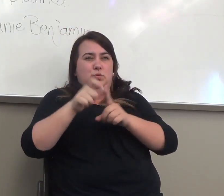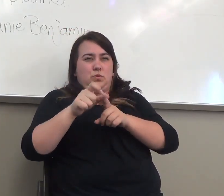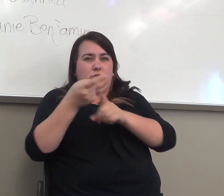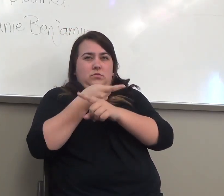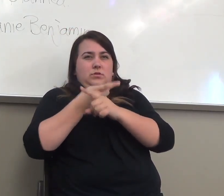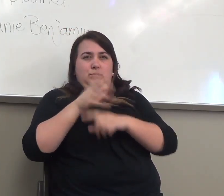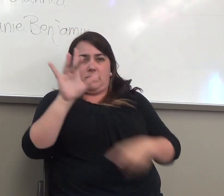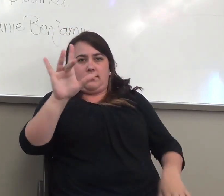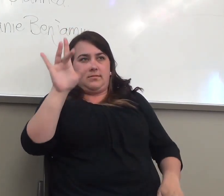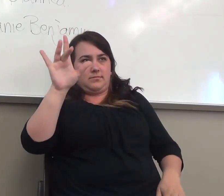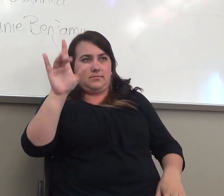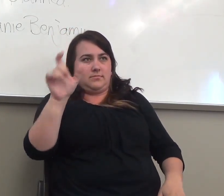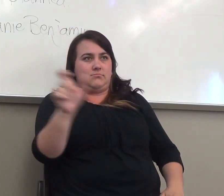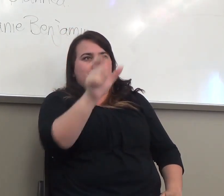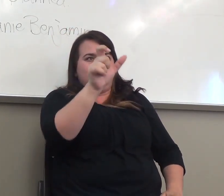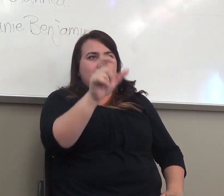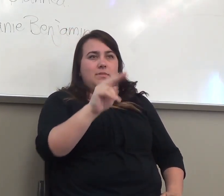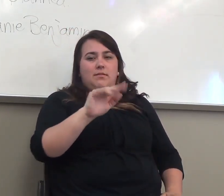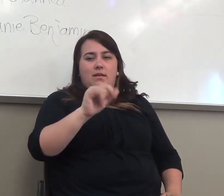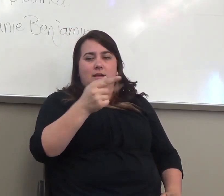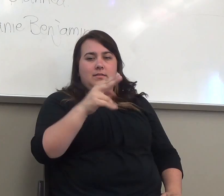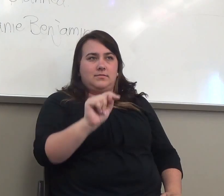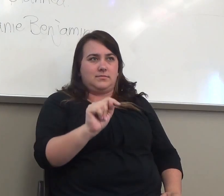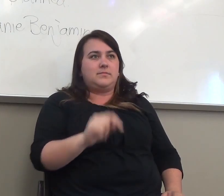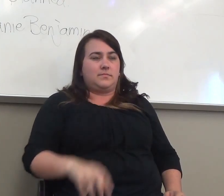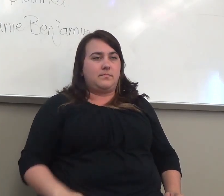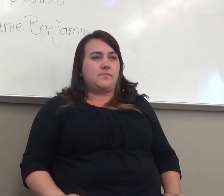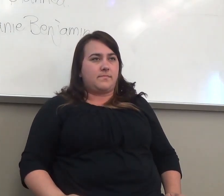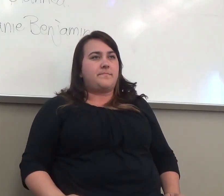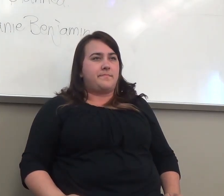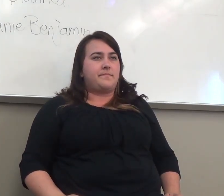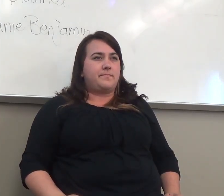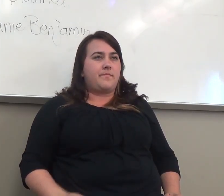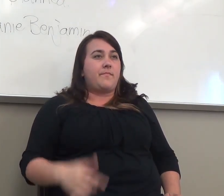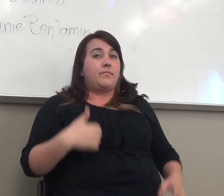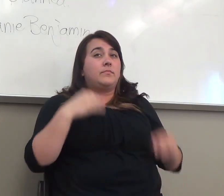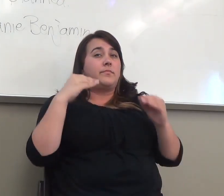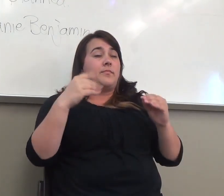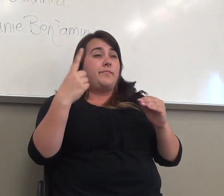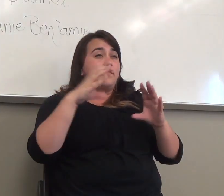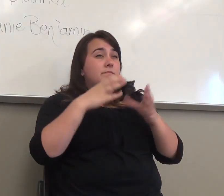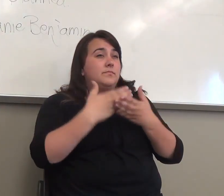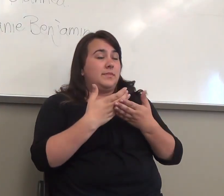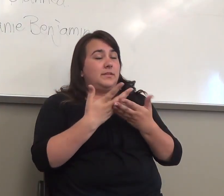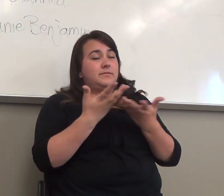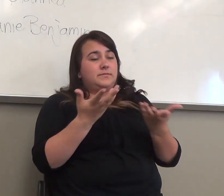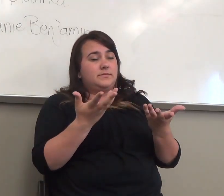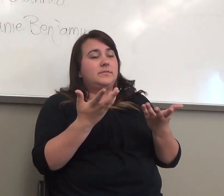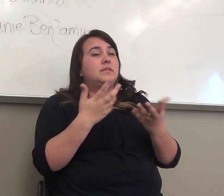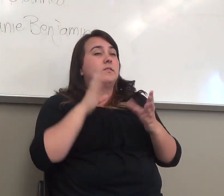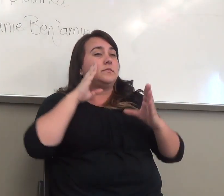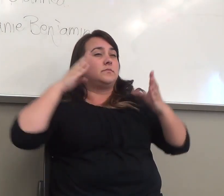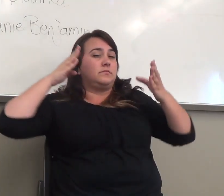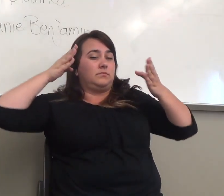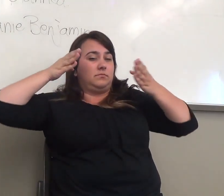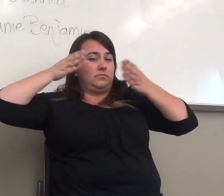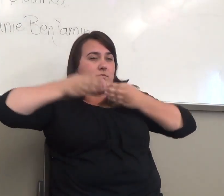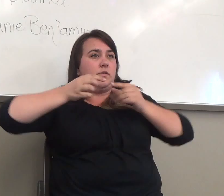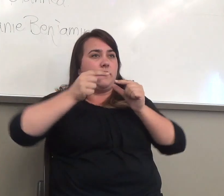know, this, I do teach a class, believe it or not, that just does grammar. All we